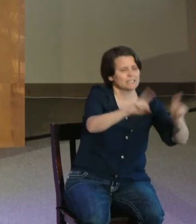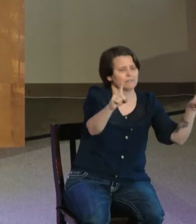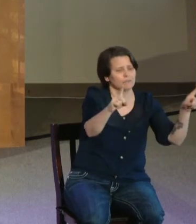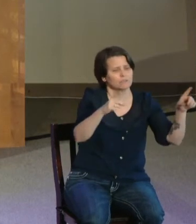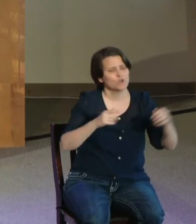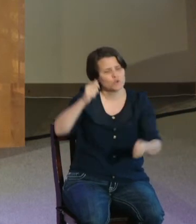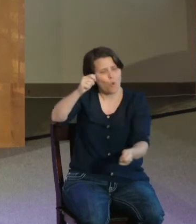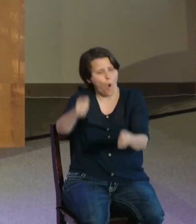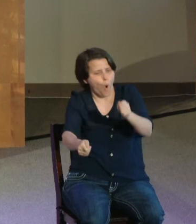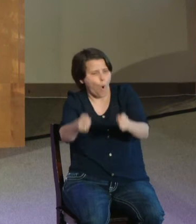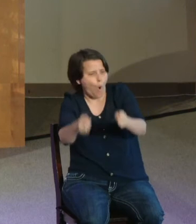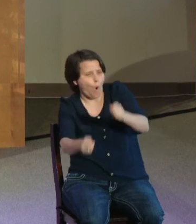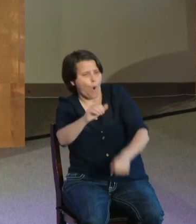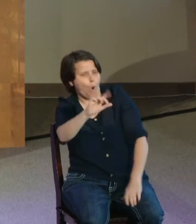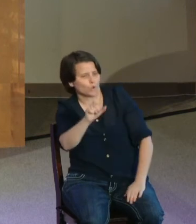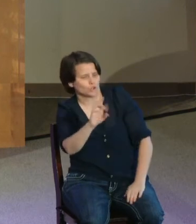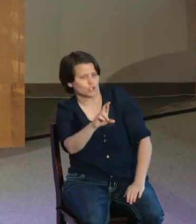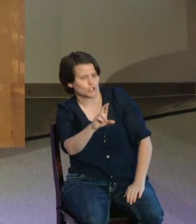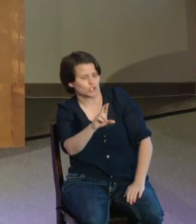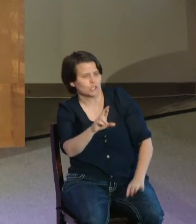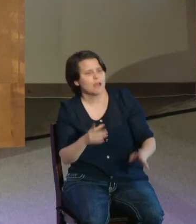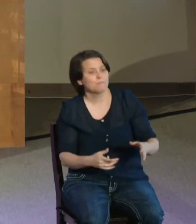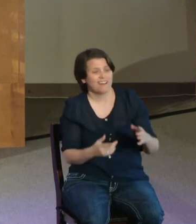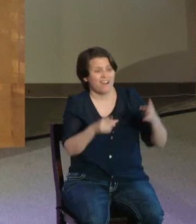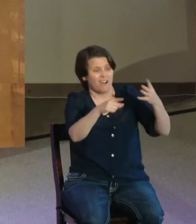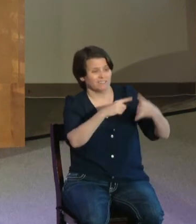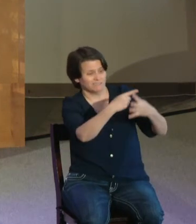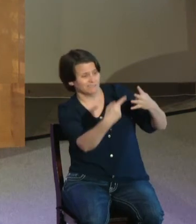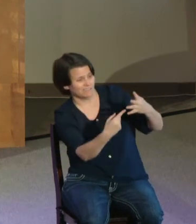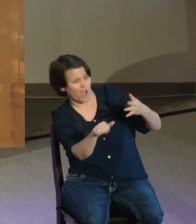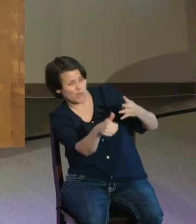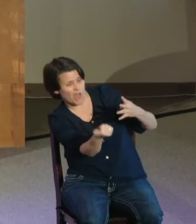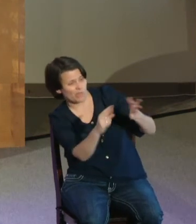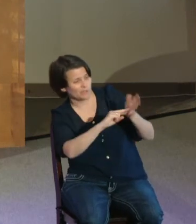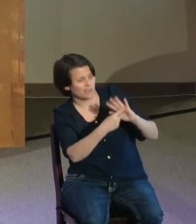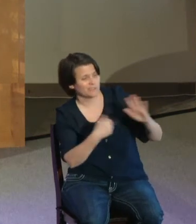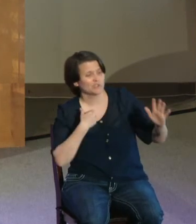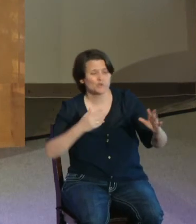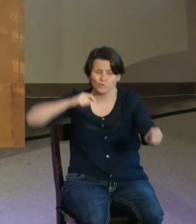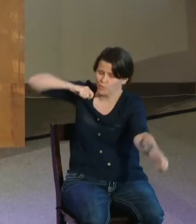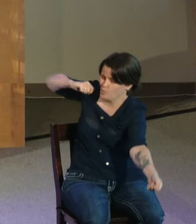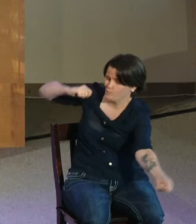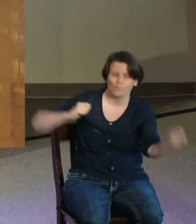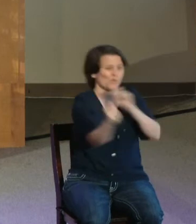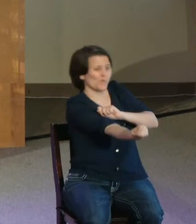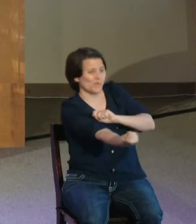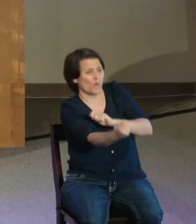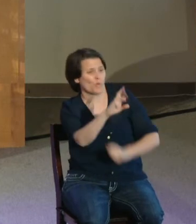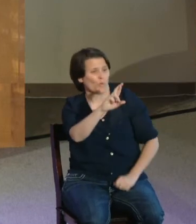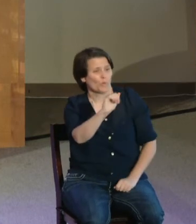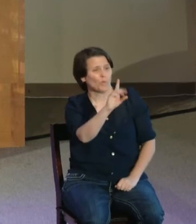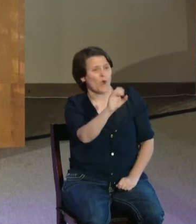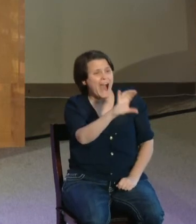make radically different, as in transform. Now, we all talk about we want